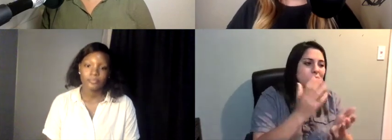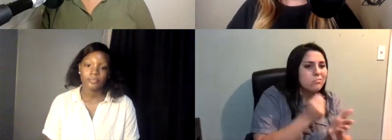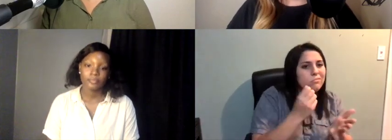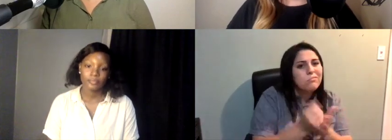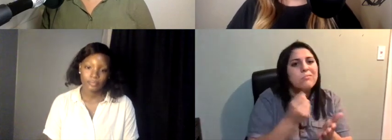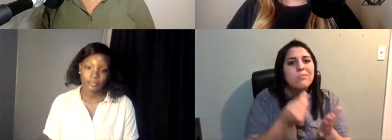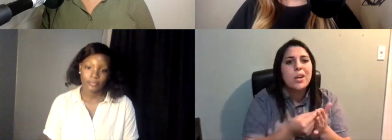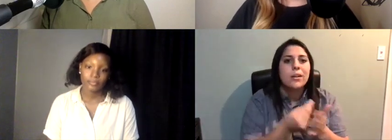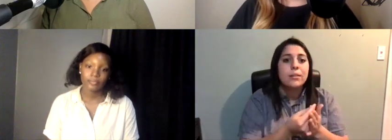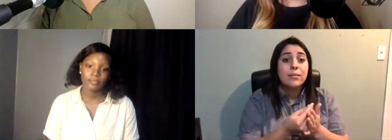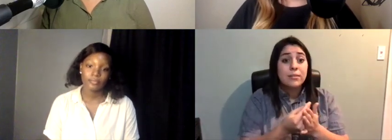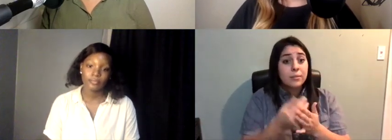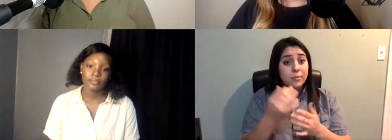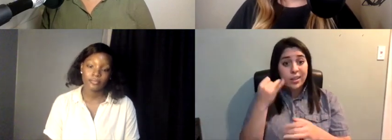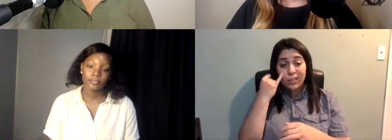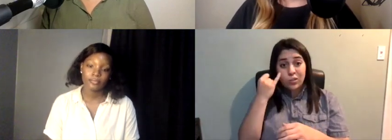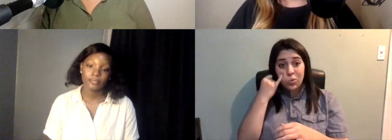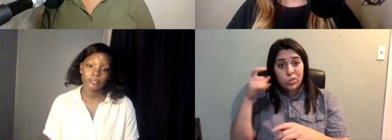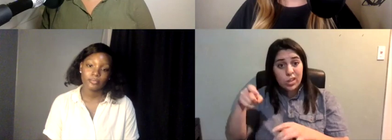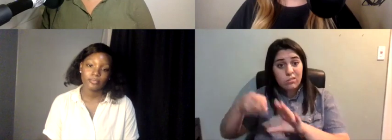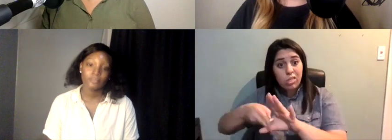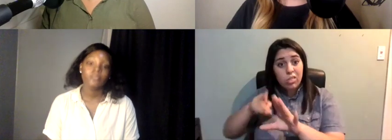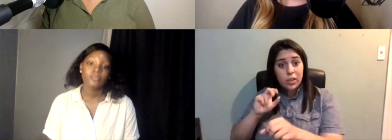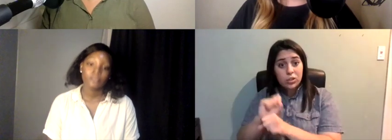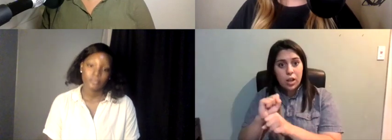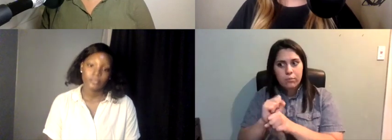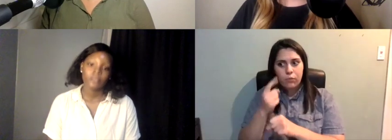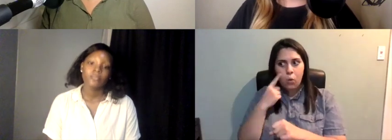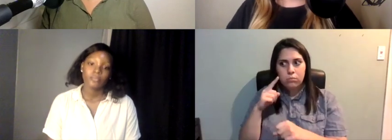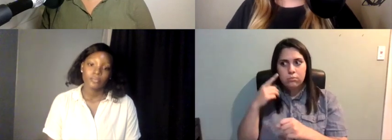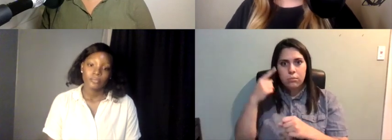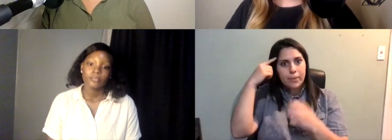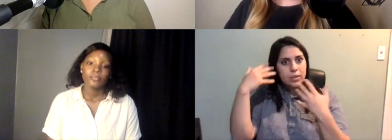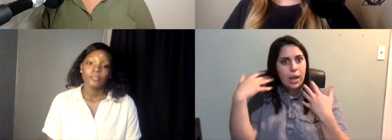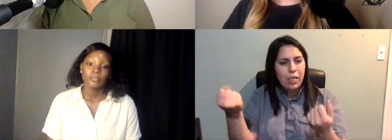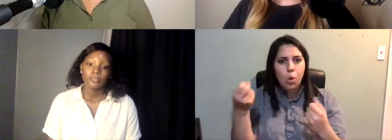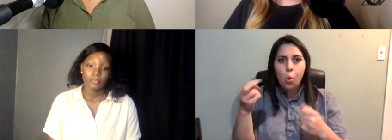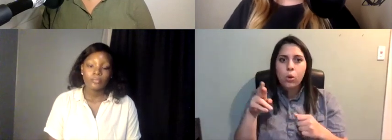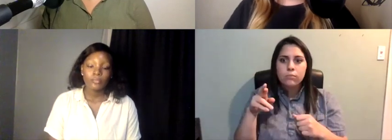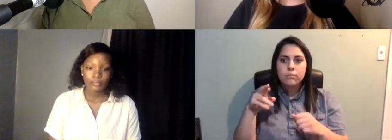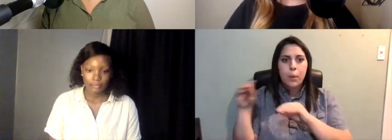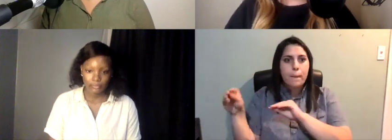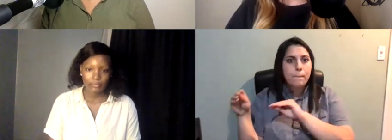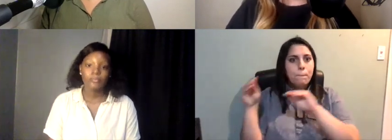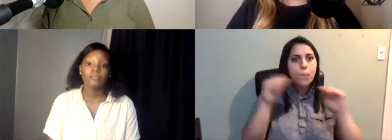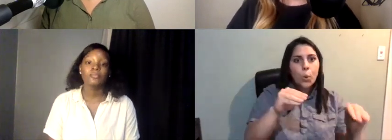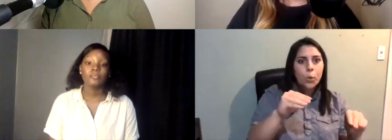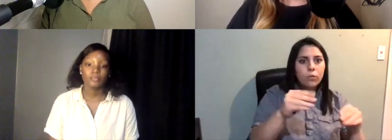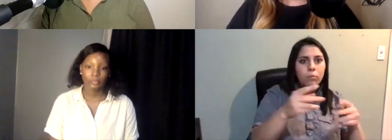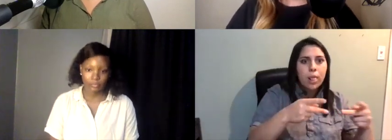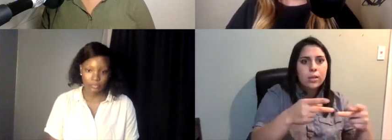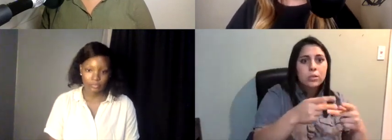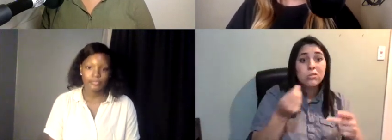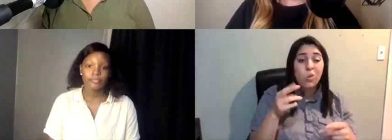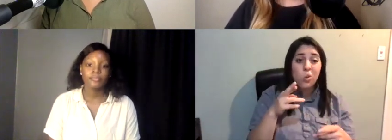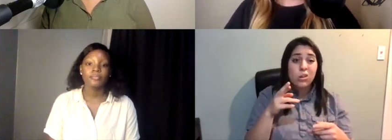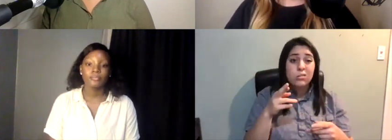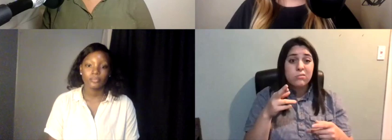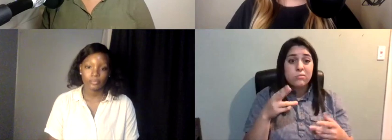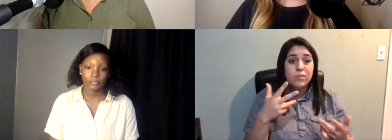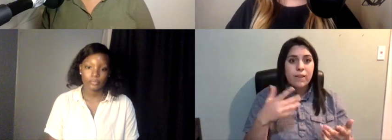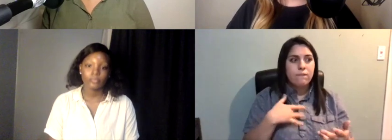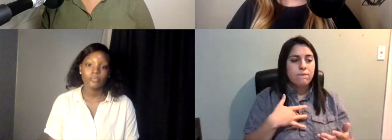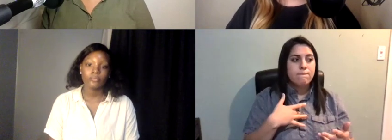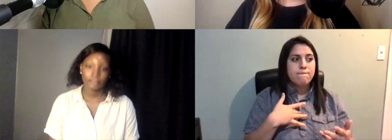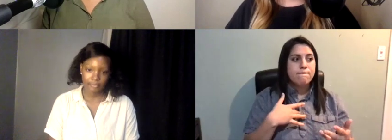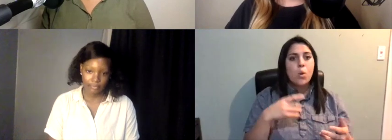if it's that you need to take care of your mental health. Or you need to relocate, you know, or if you have to stay somewhere because you need that